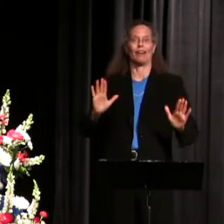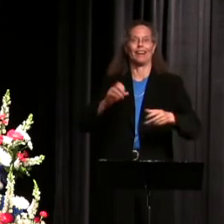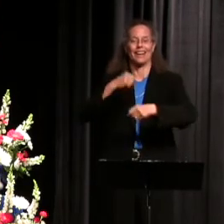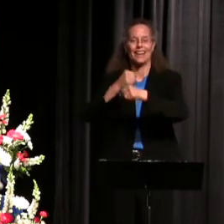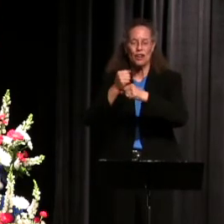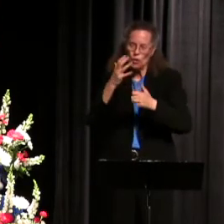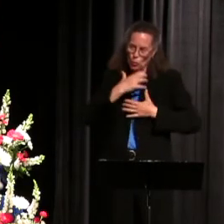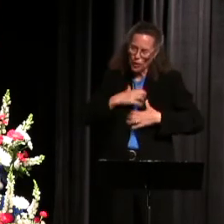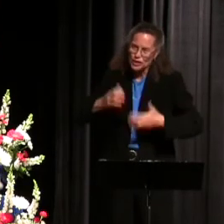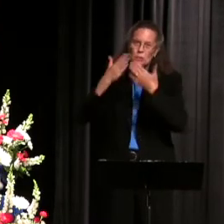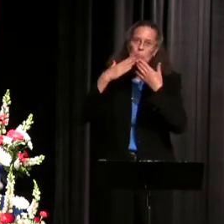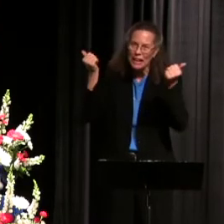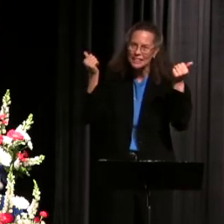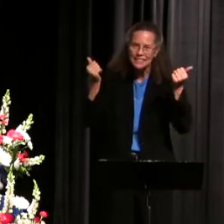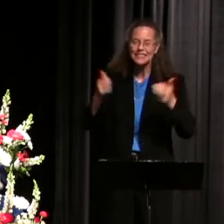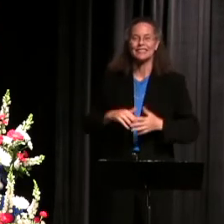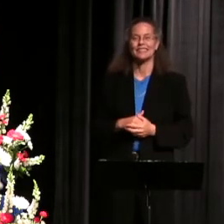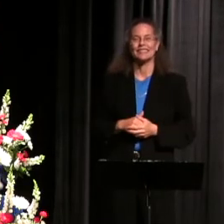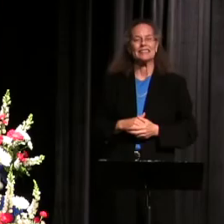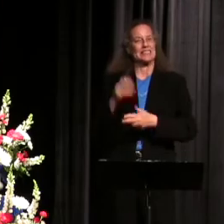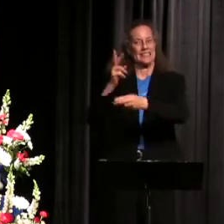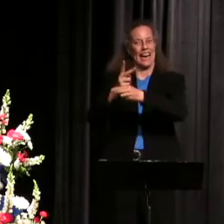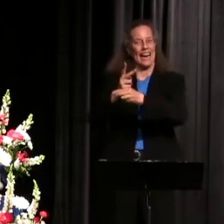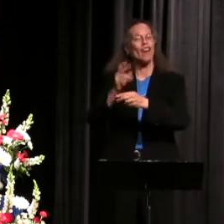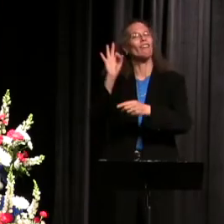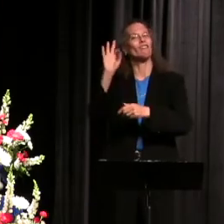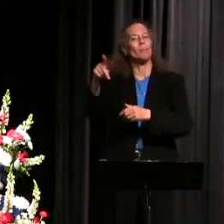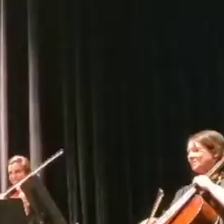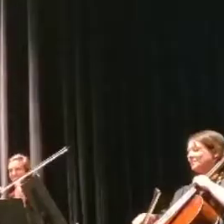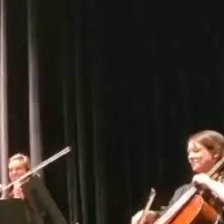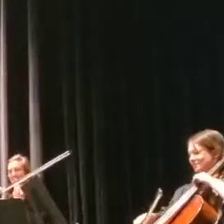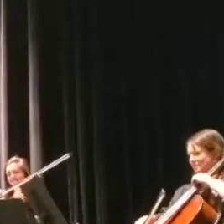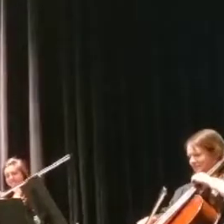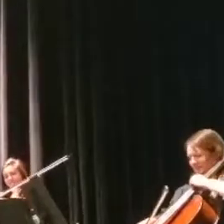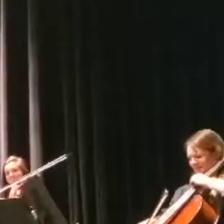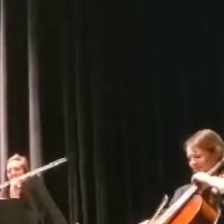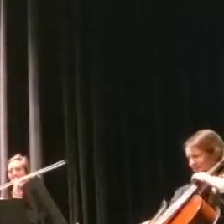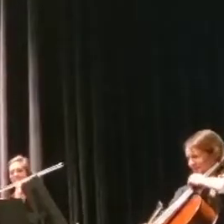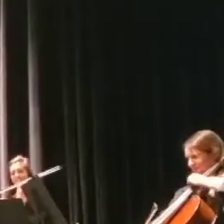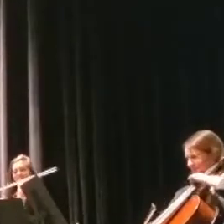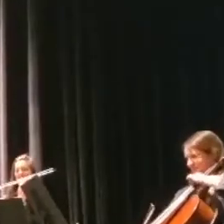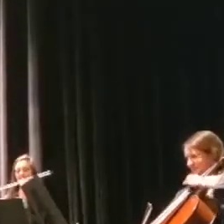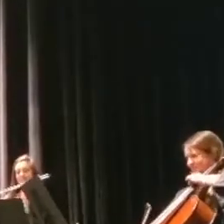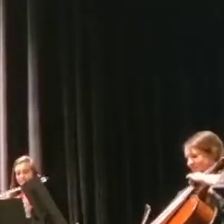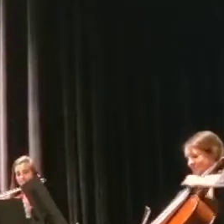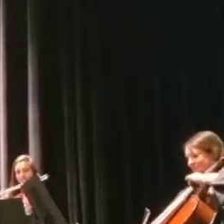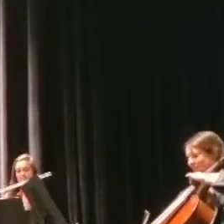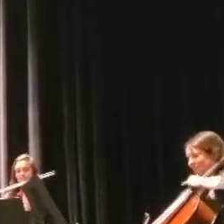We wish you all the very best. Take care, Fairport.